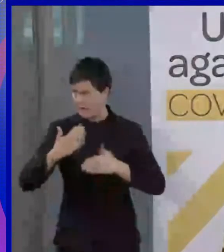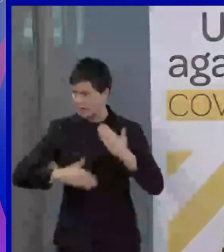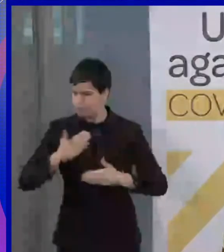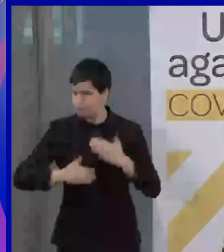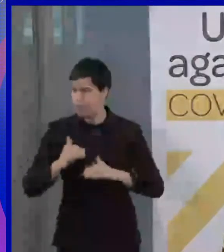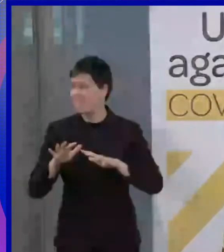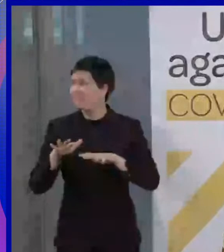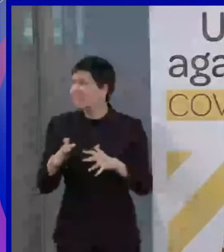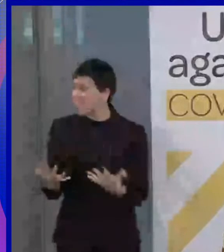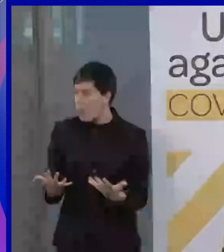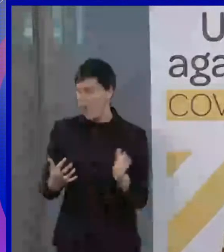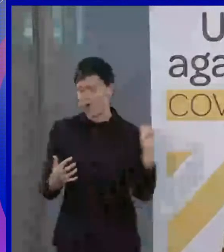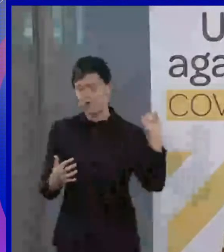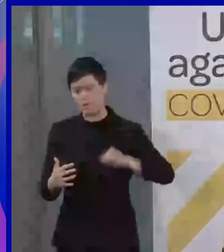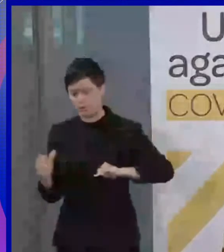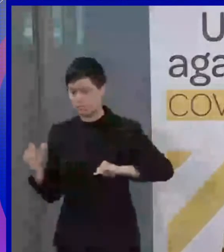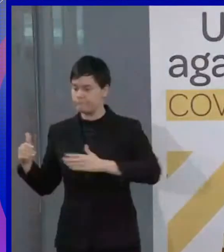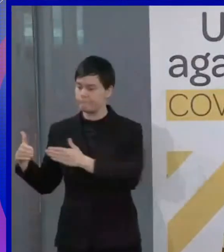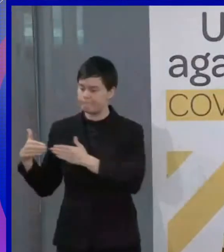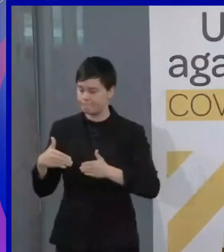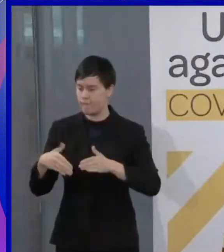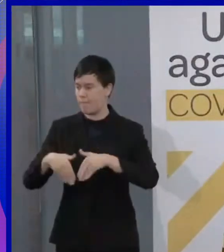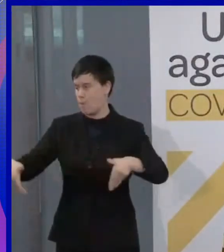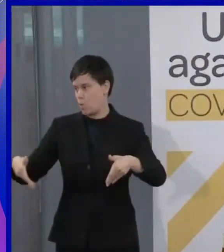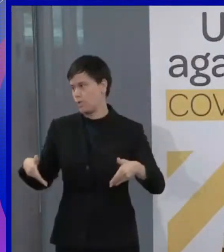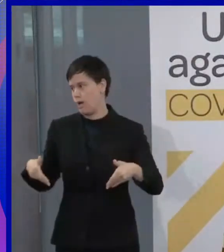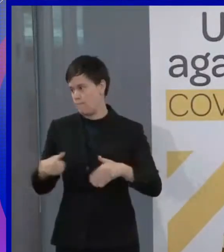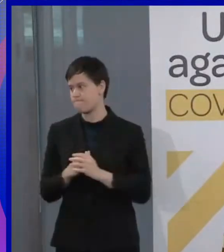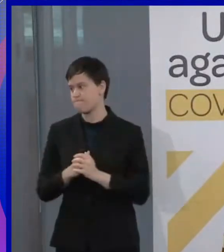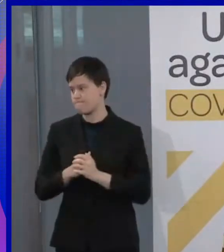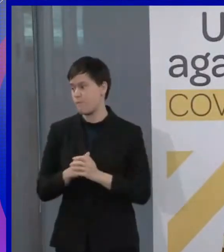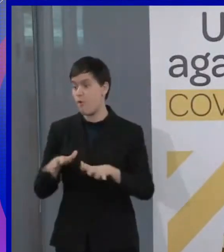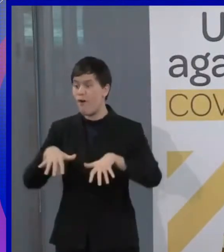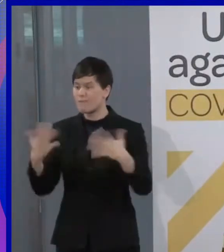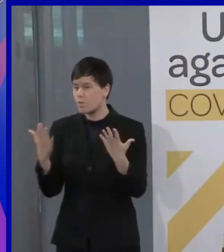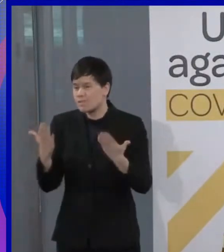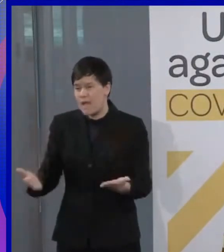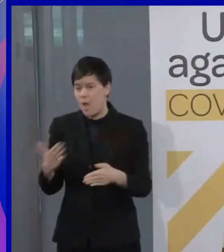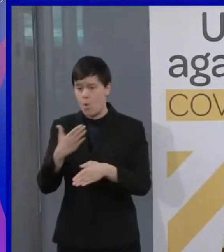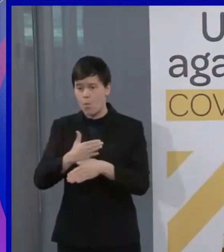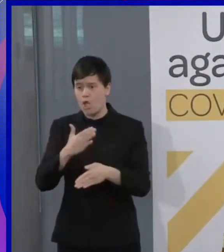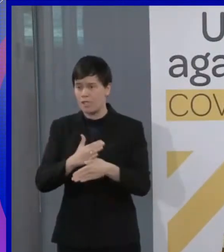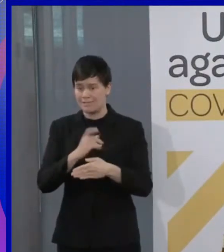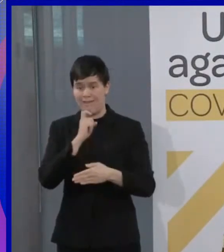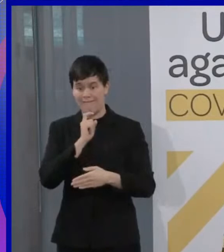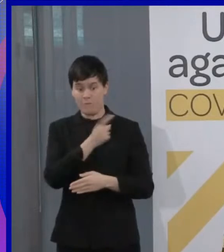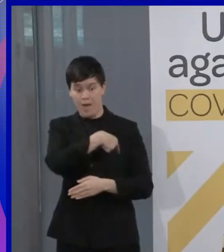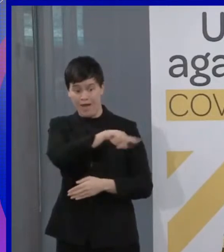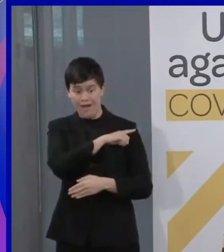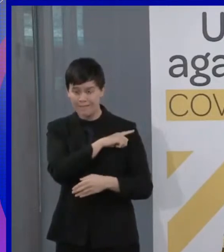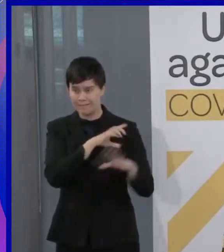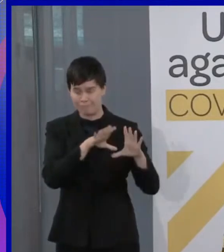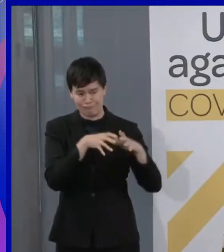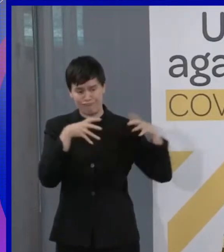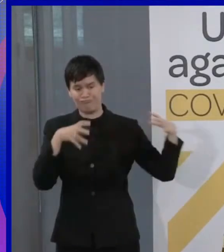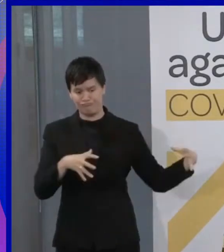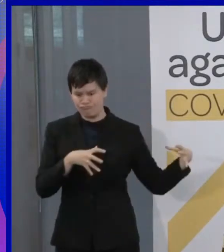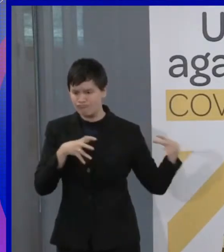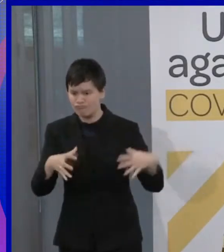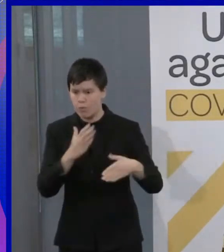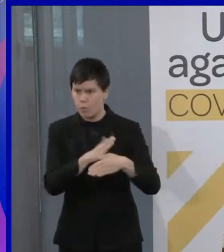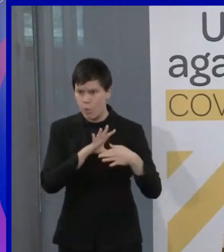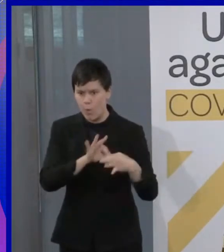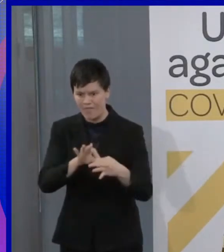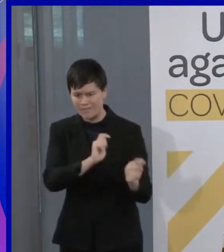border staff. At the moment, of course, we've got a huge workforce that is out there doing that as part of the response to the outbreak, and again they're